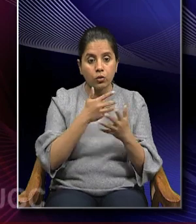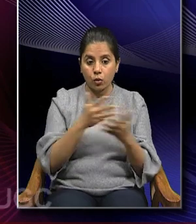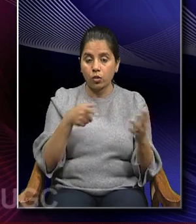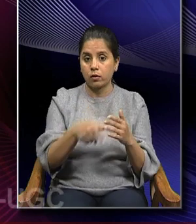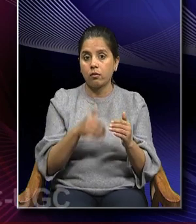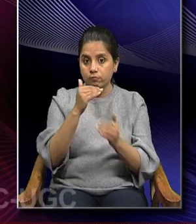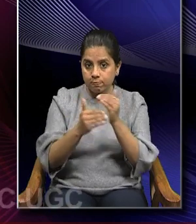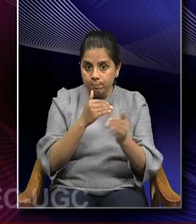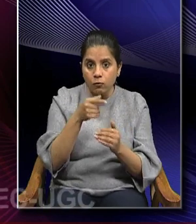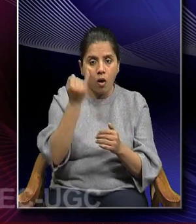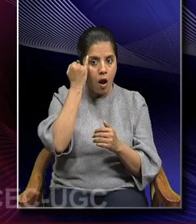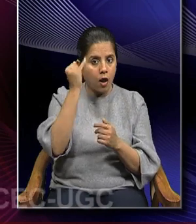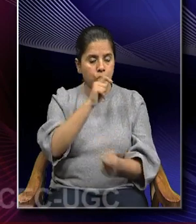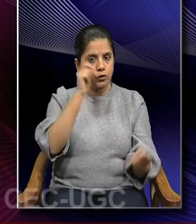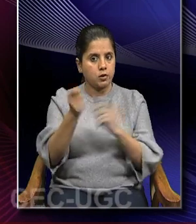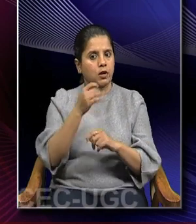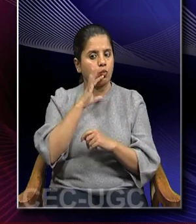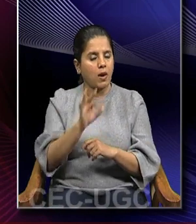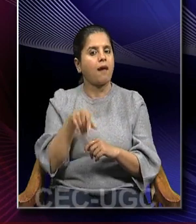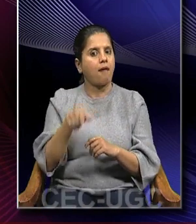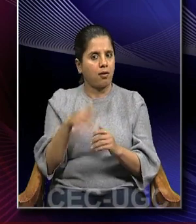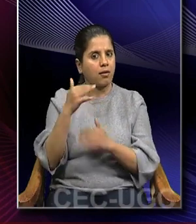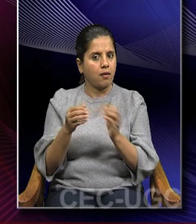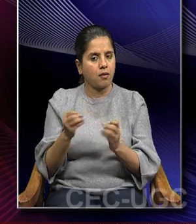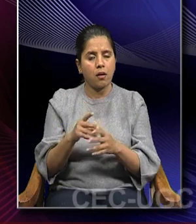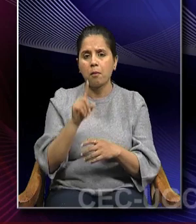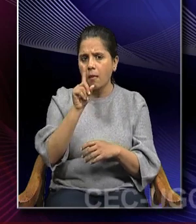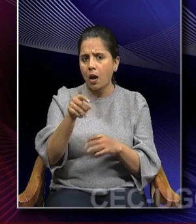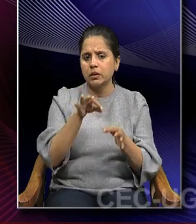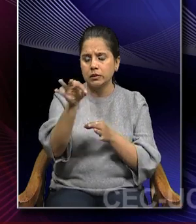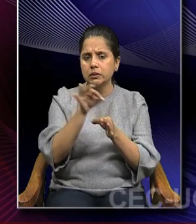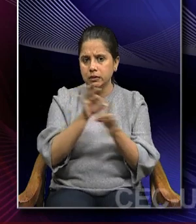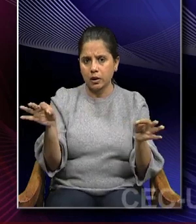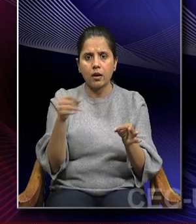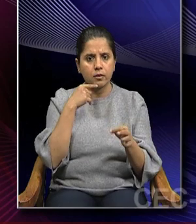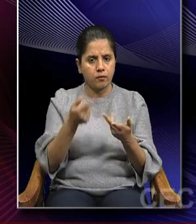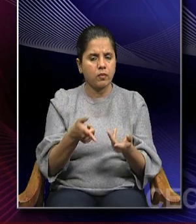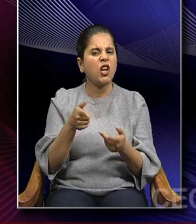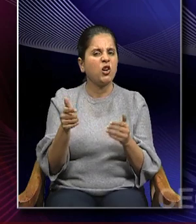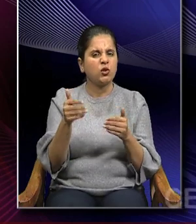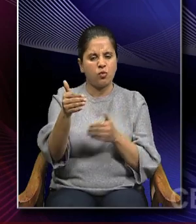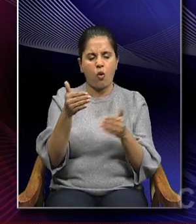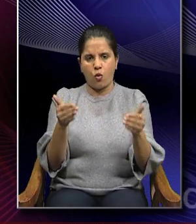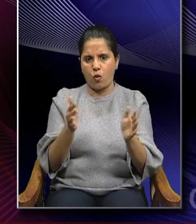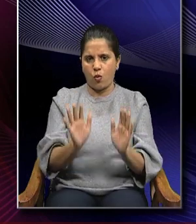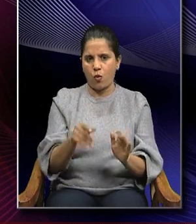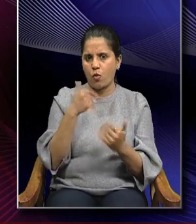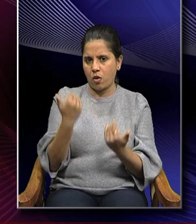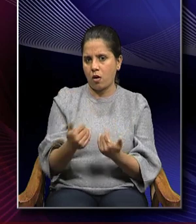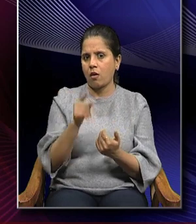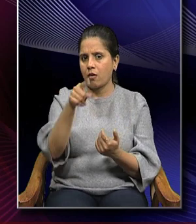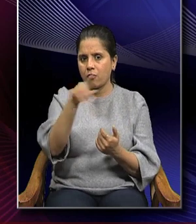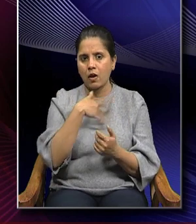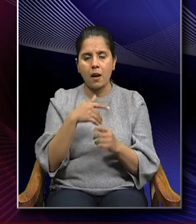to convert that idea into actual product. Although the size is very small, you are actually doing a kind